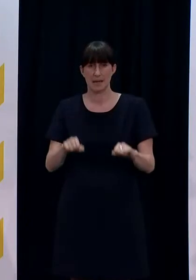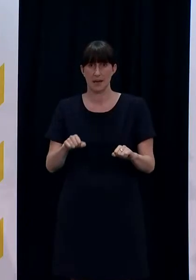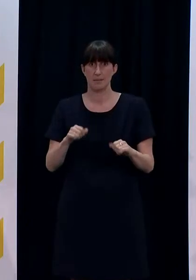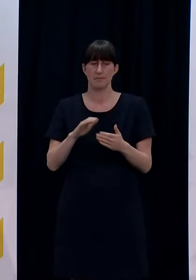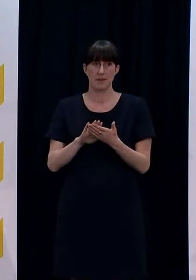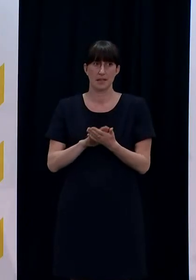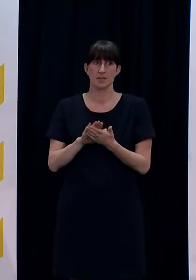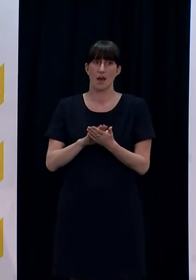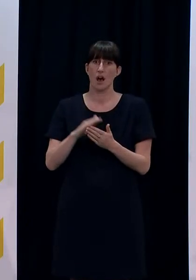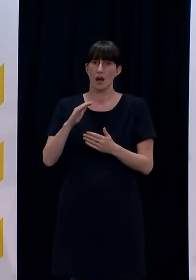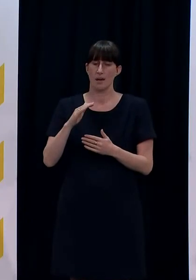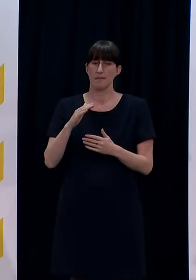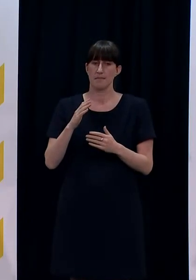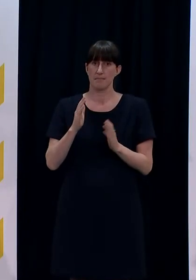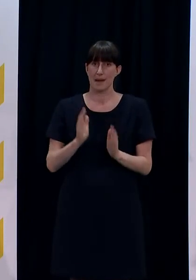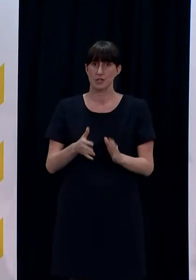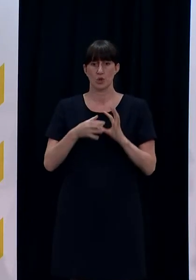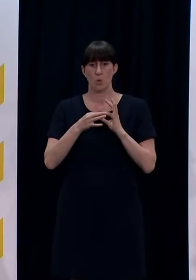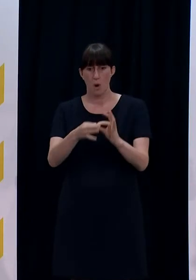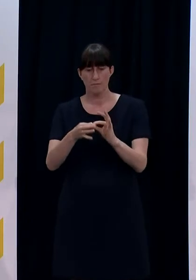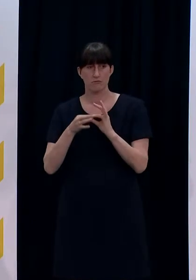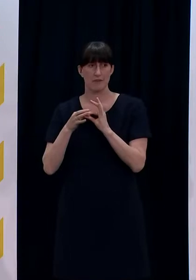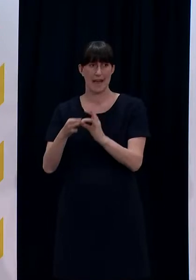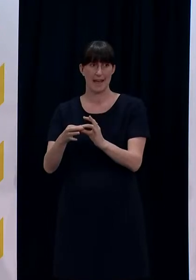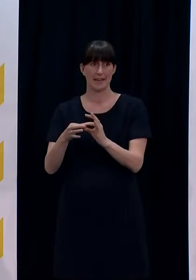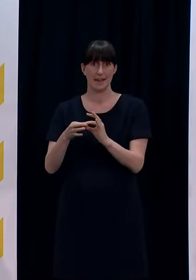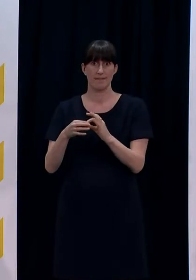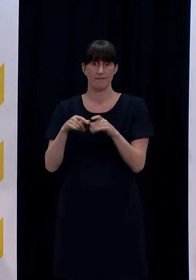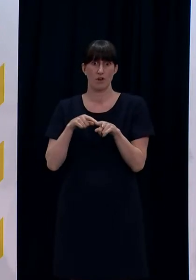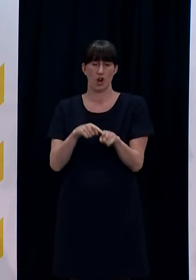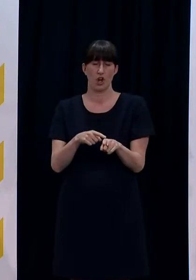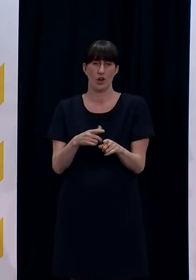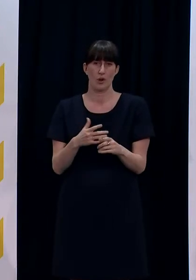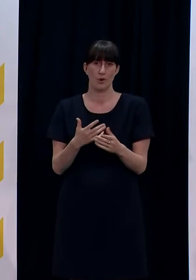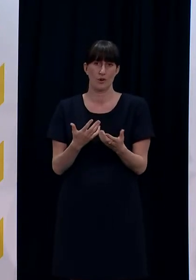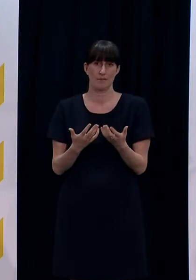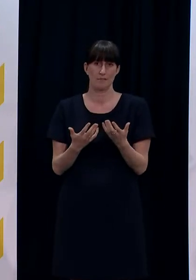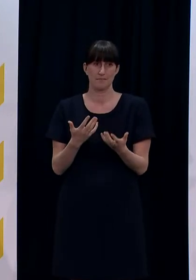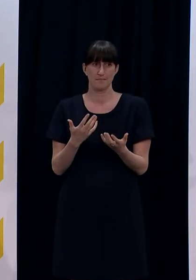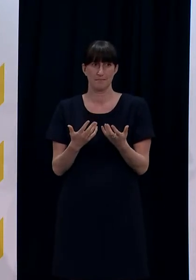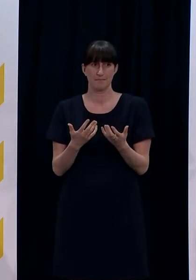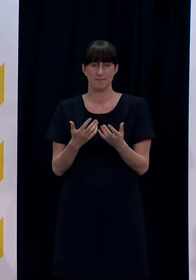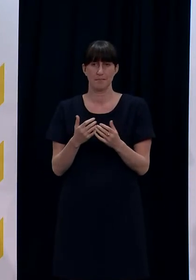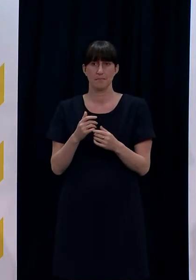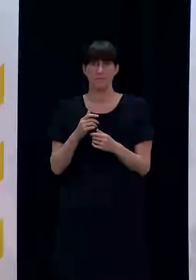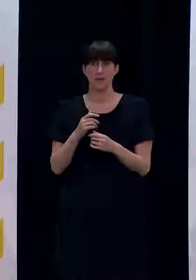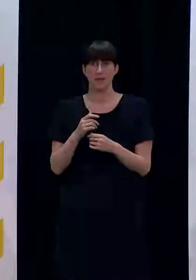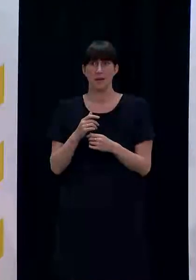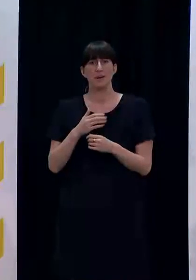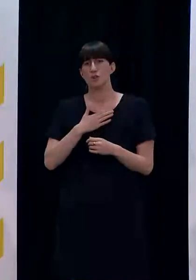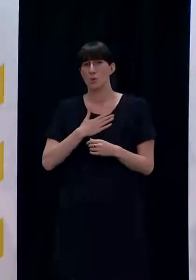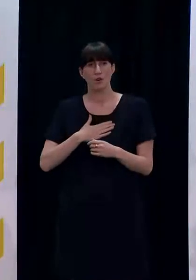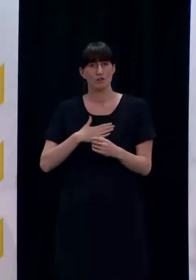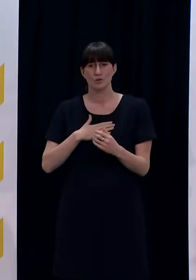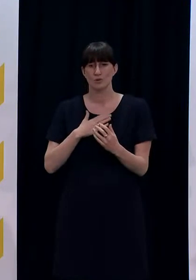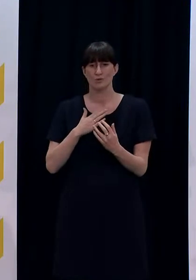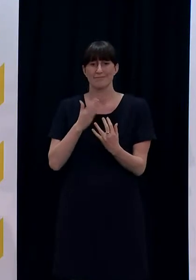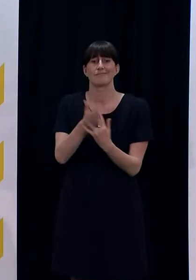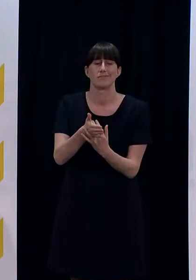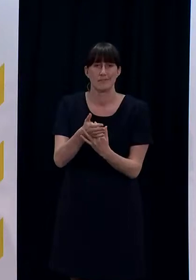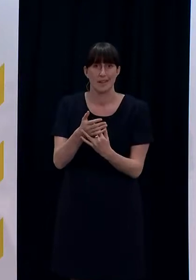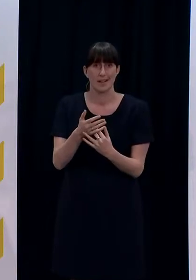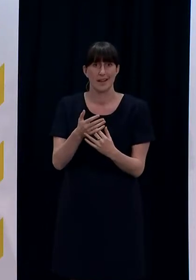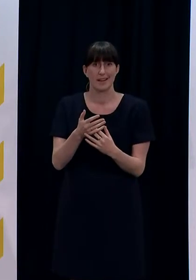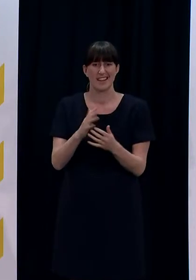cooperation and collaboration. One of the principles that we'll be applying to that is how we can make sure that it is least disruptive as possible to the